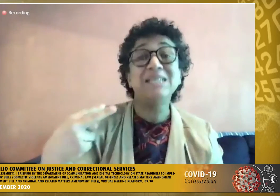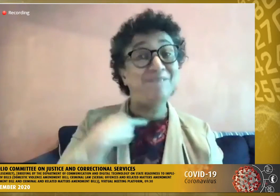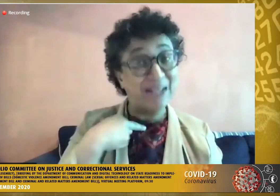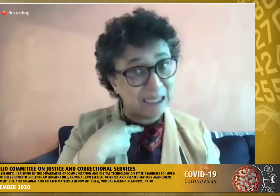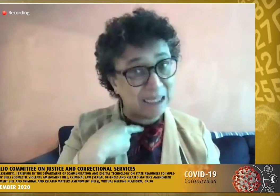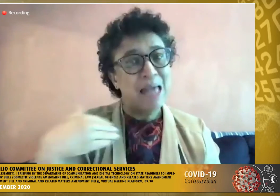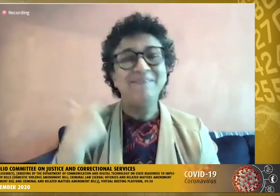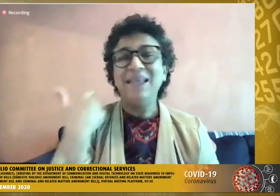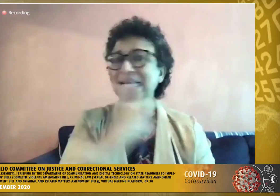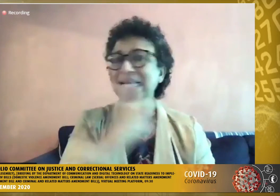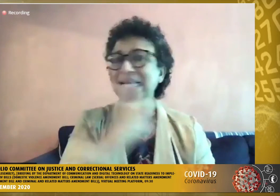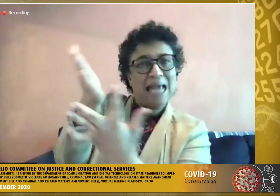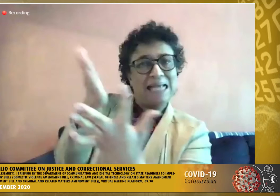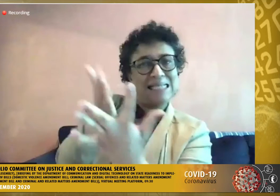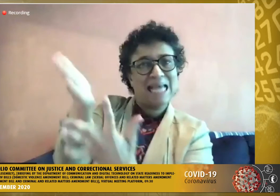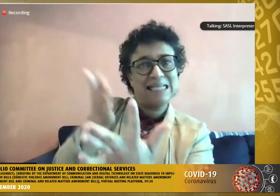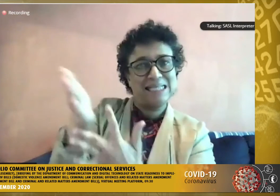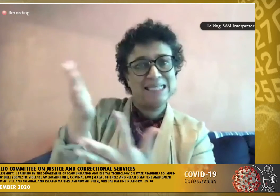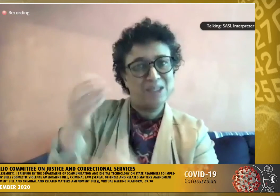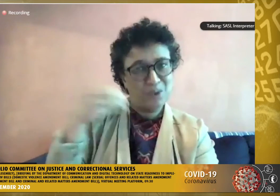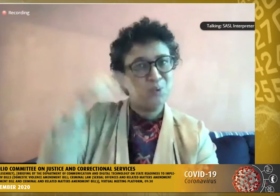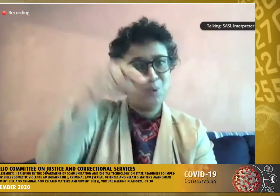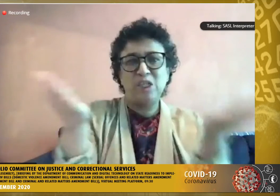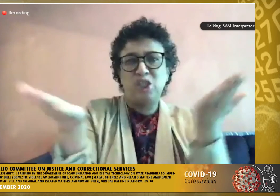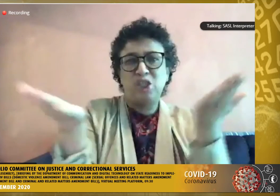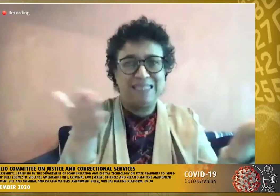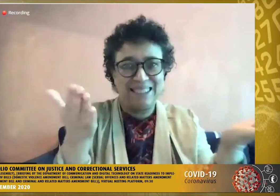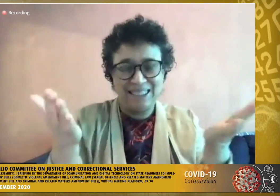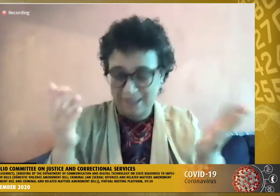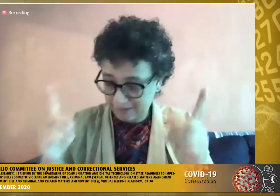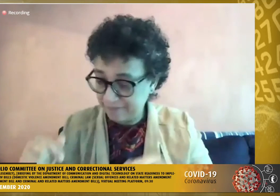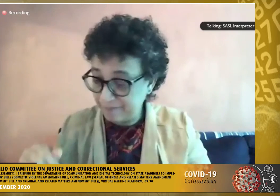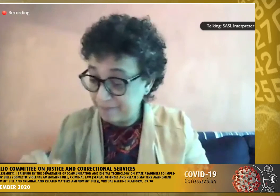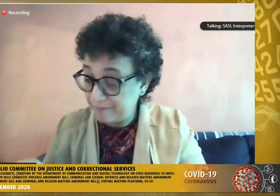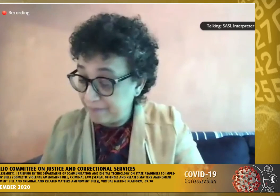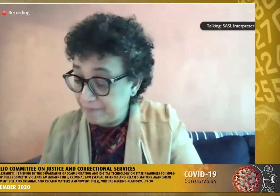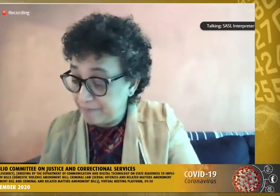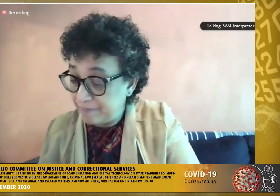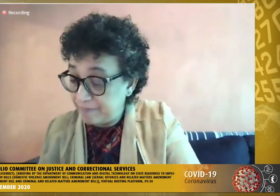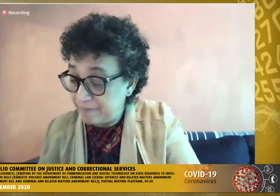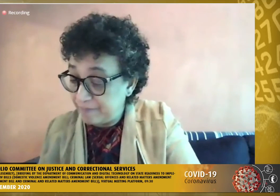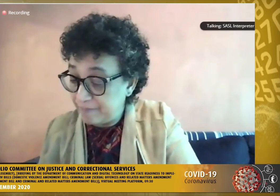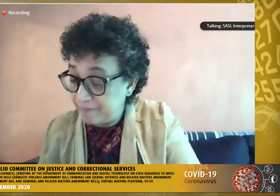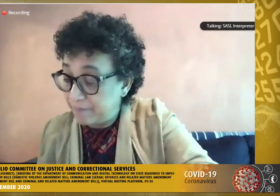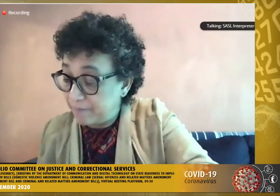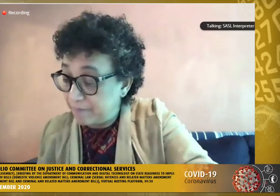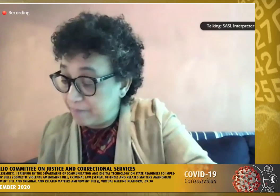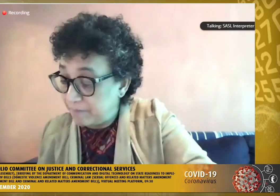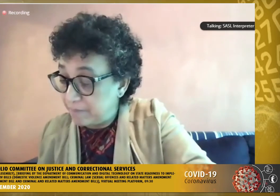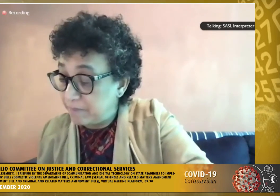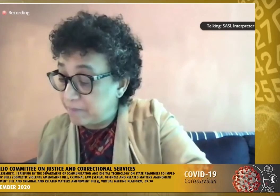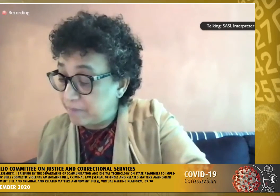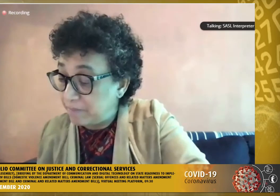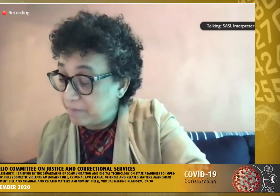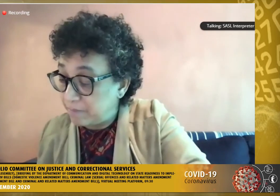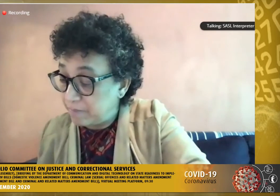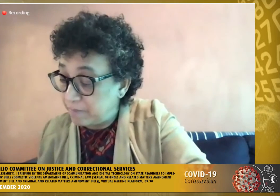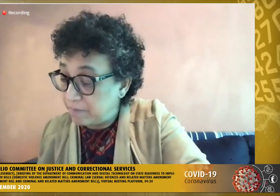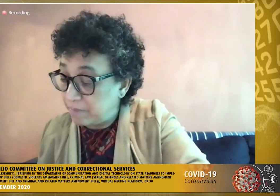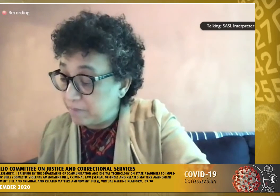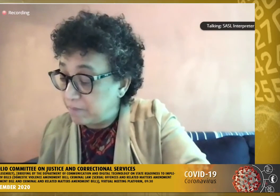in the rural areas going to get access? And, you know, the victims of gender-based violence should be getting